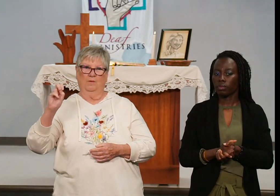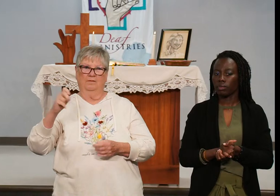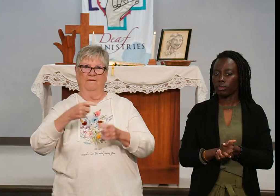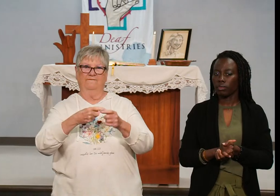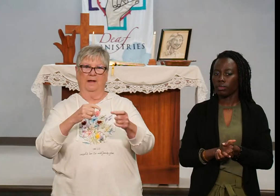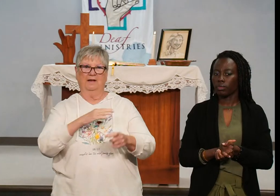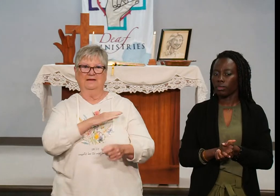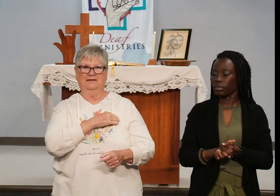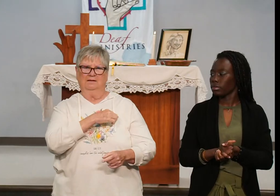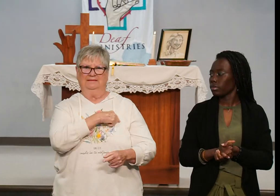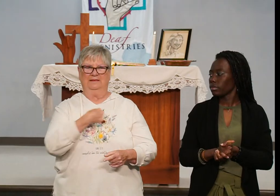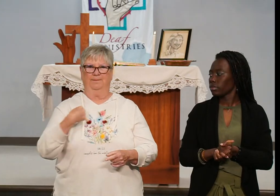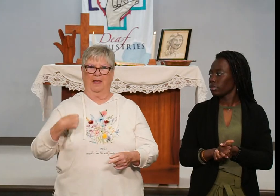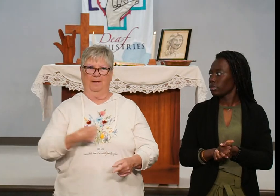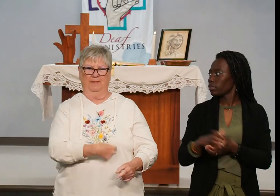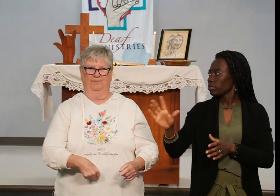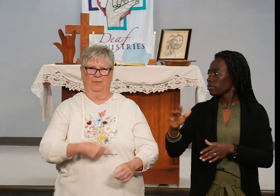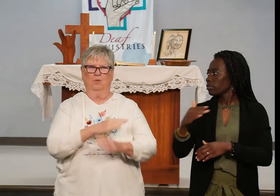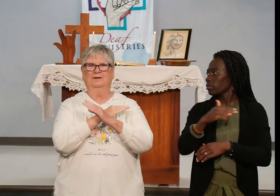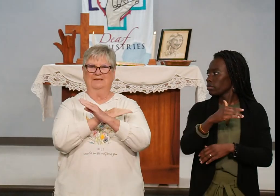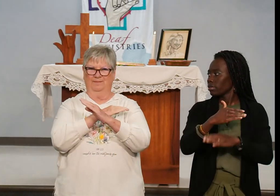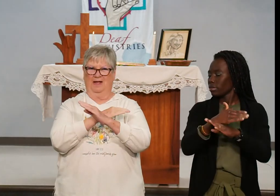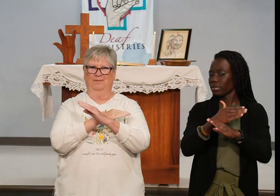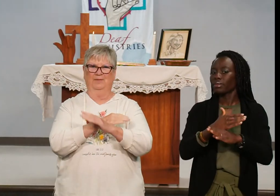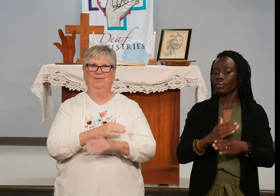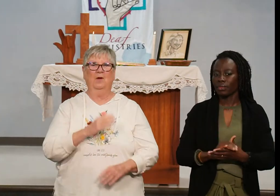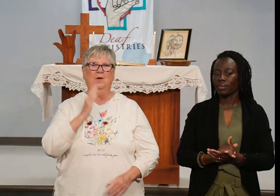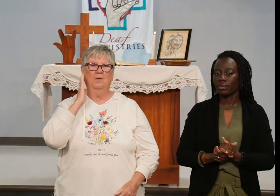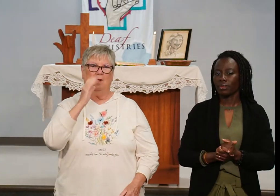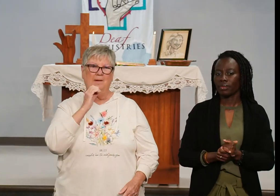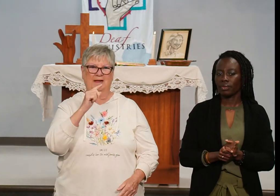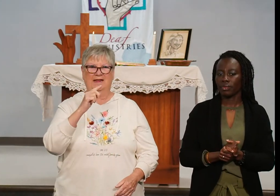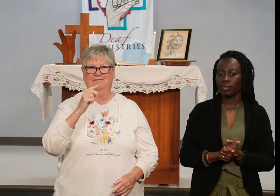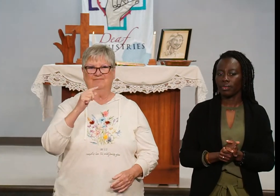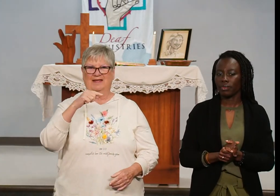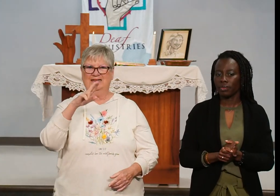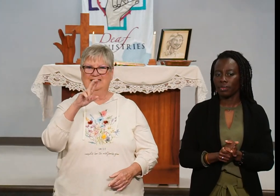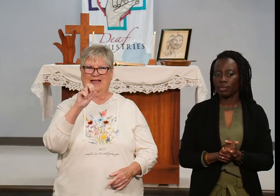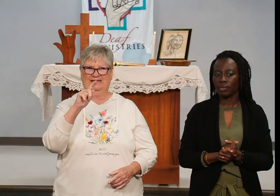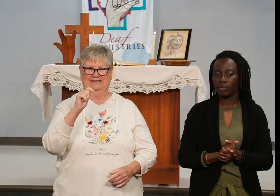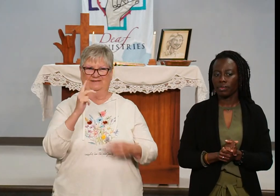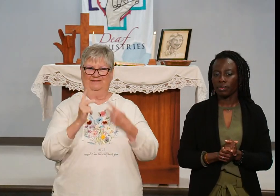Martin Sikone from Zambia will be a guest preacher